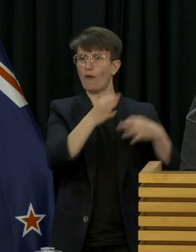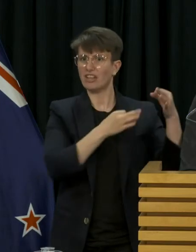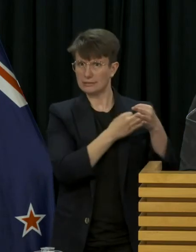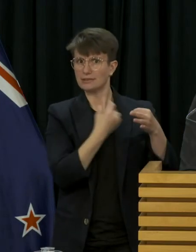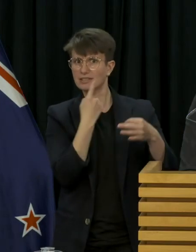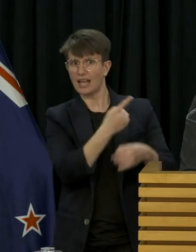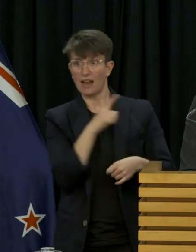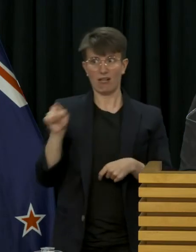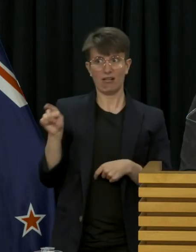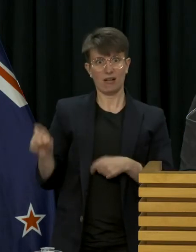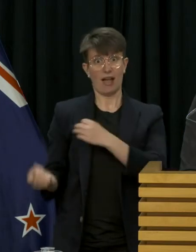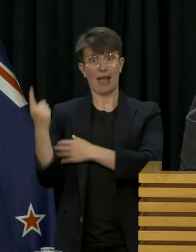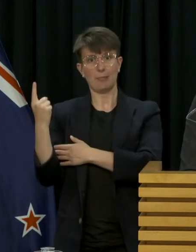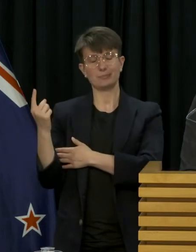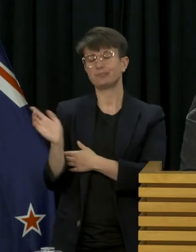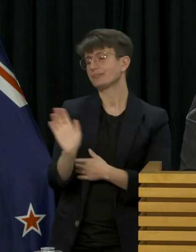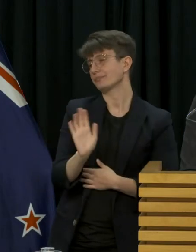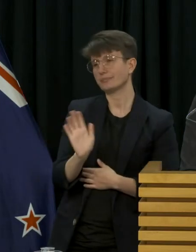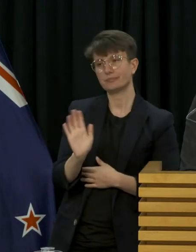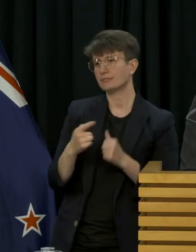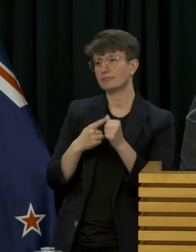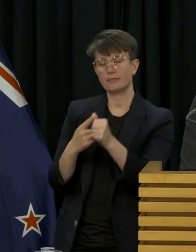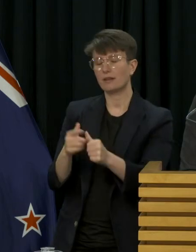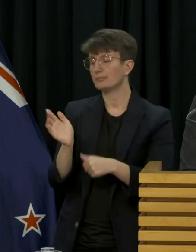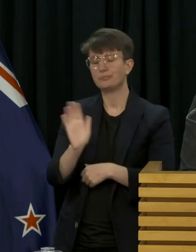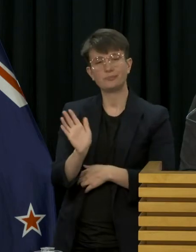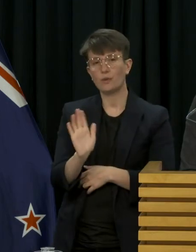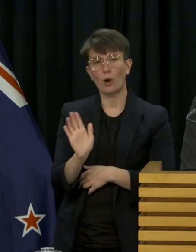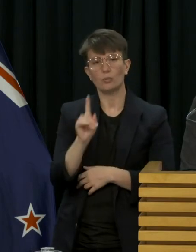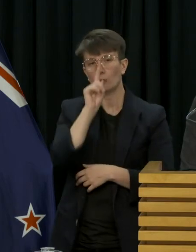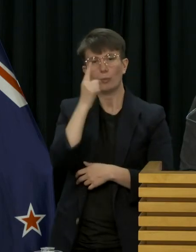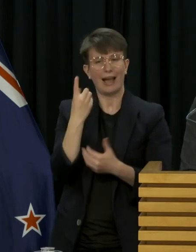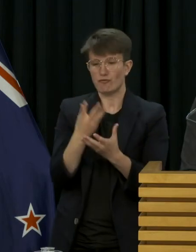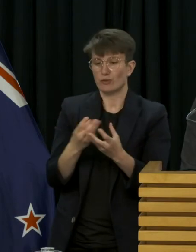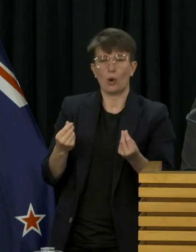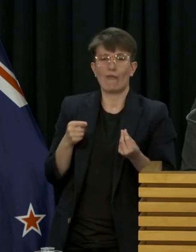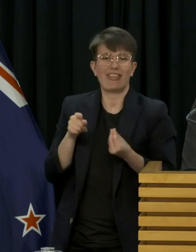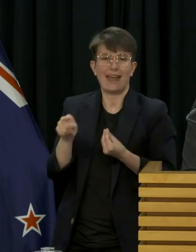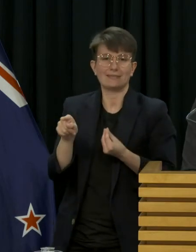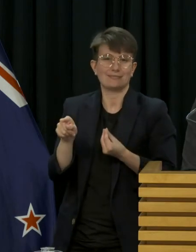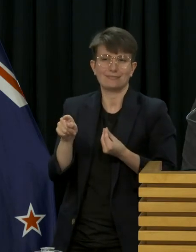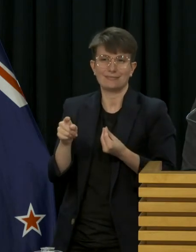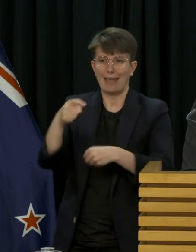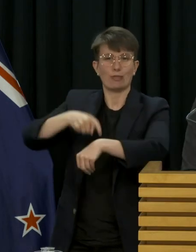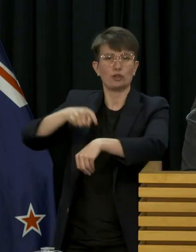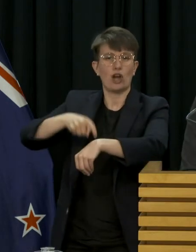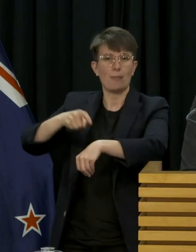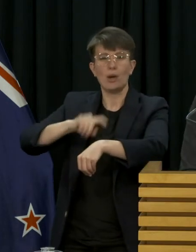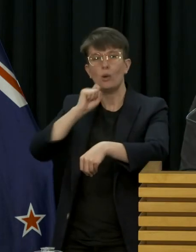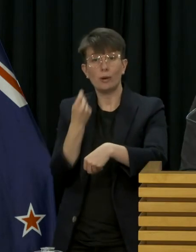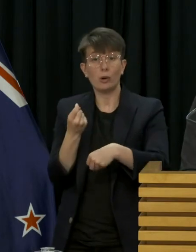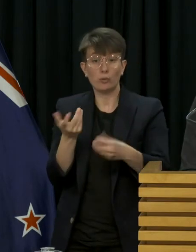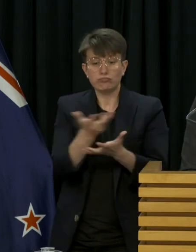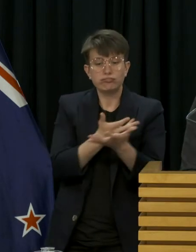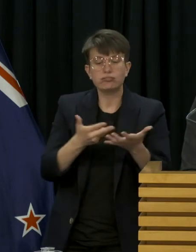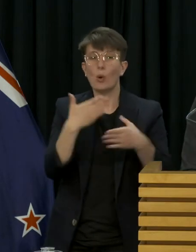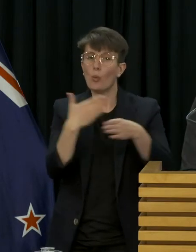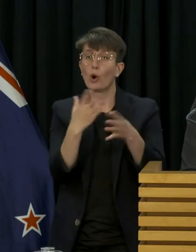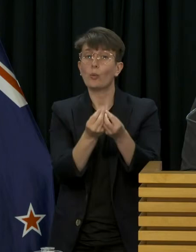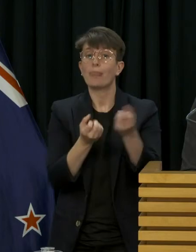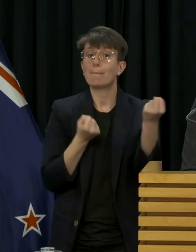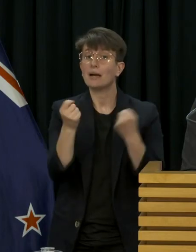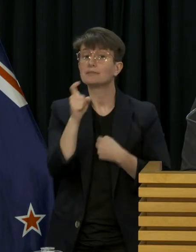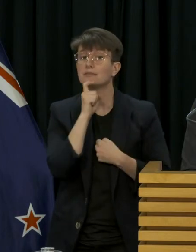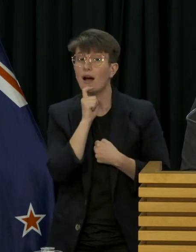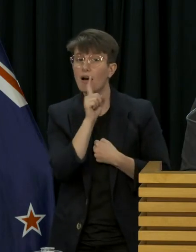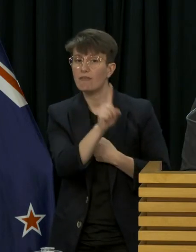that in in a 1-stop or a 2-stop. We'll continue to work with the operators, but it is not our expectation that they would be enforcing it all.